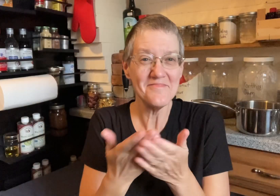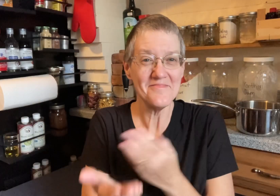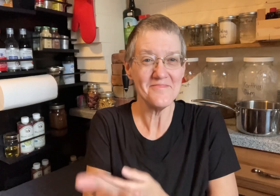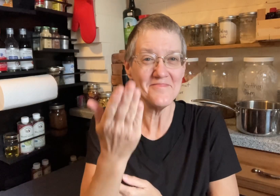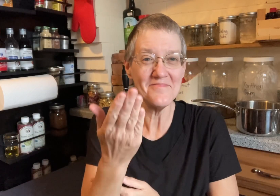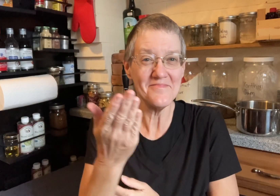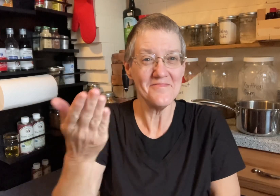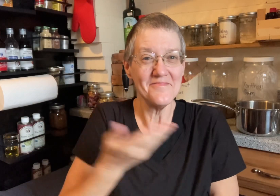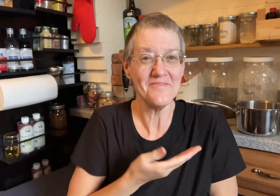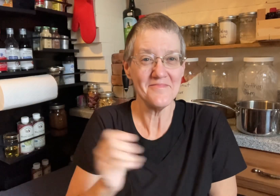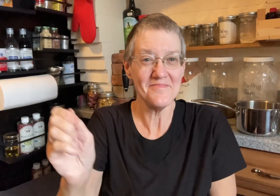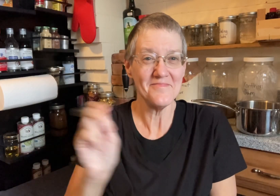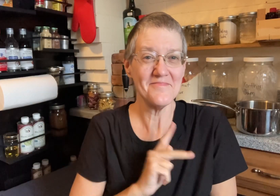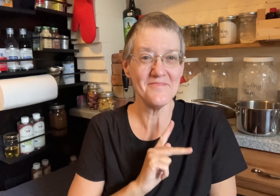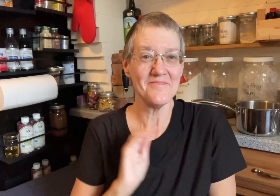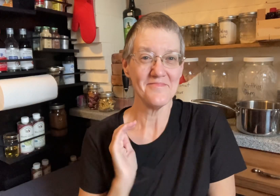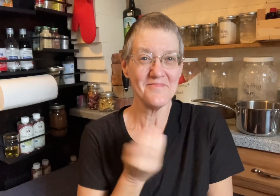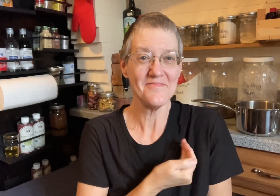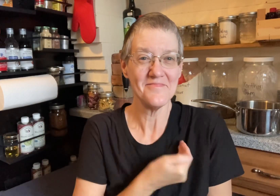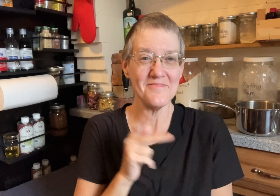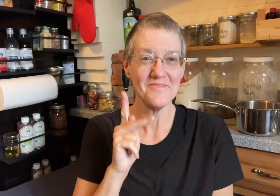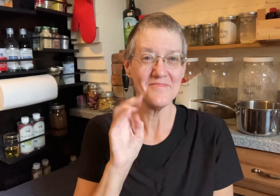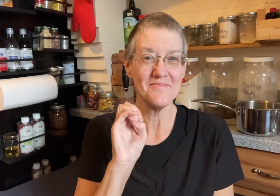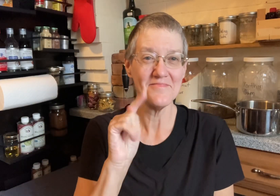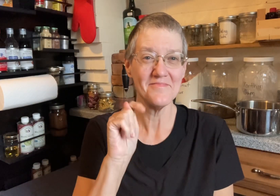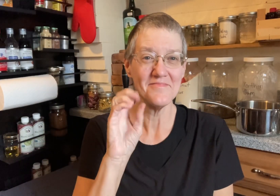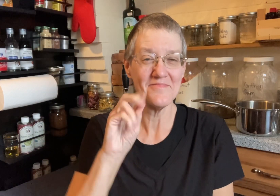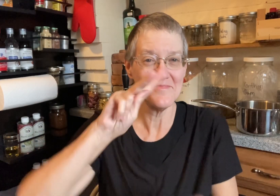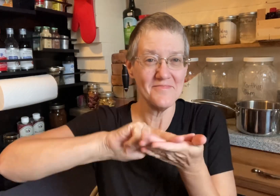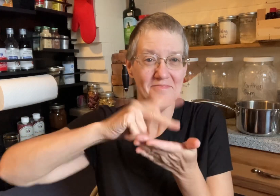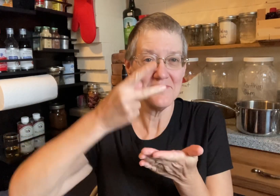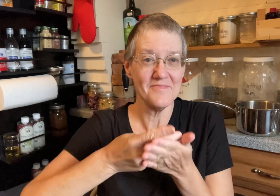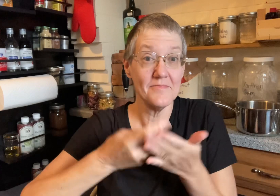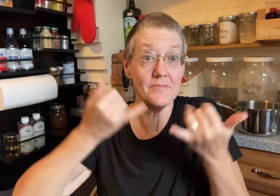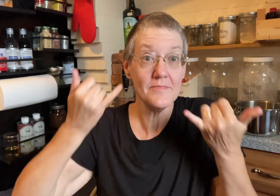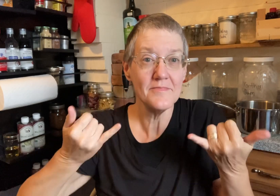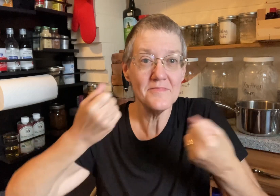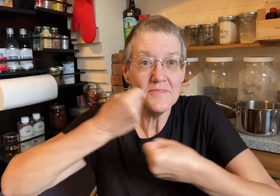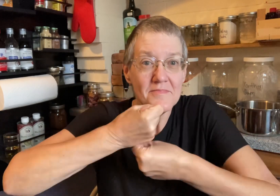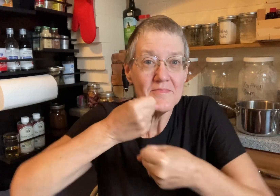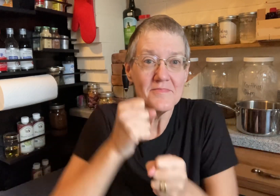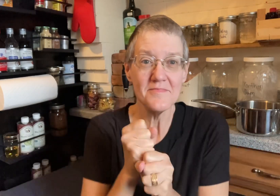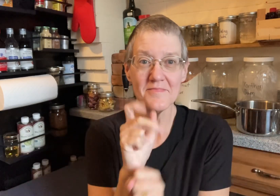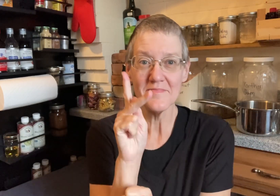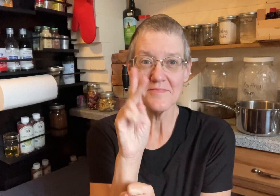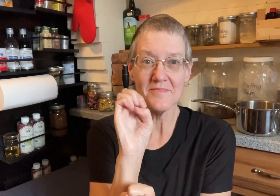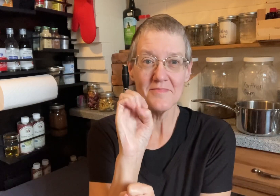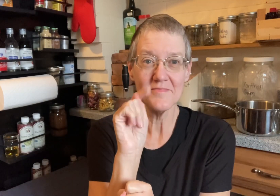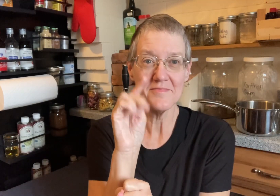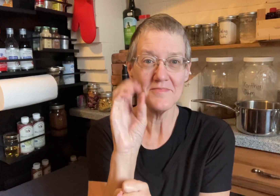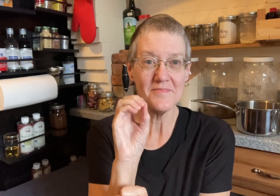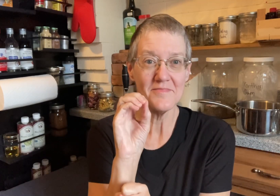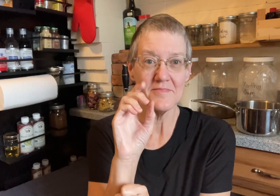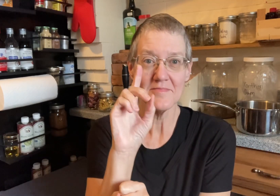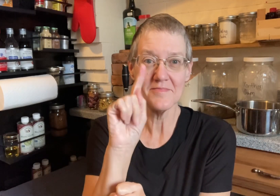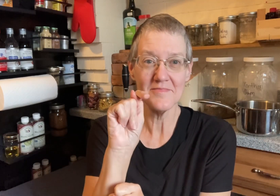Good morning. Welcome back to our Keto Kitchen. Today we're going to make